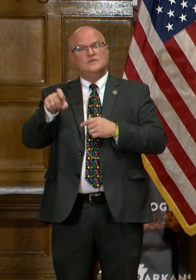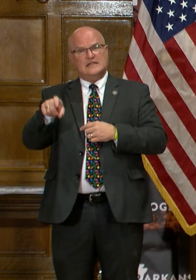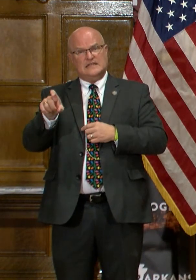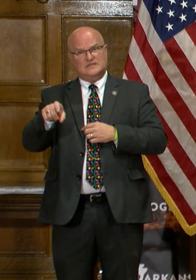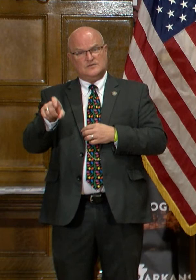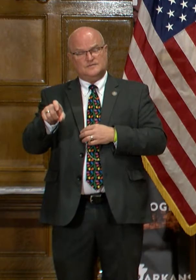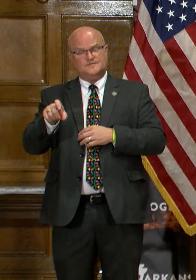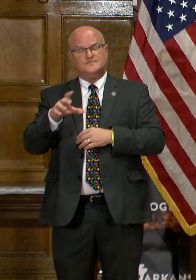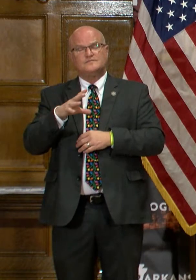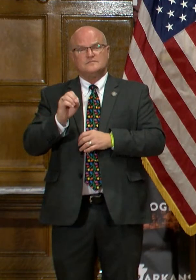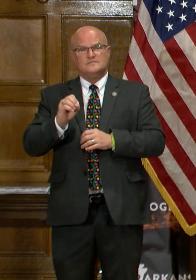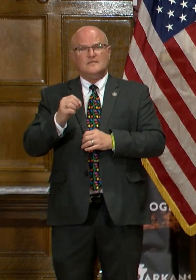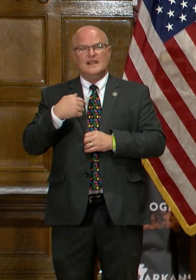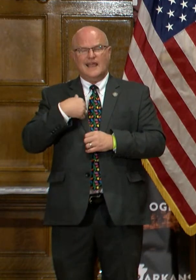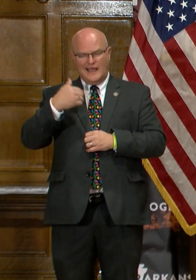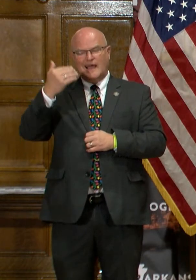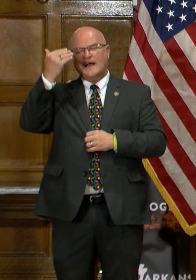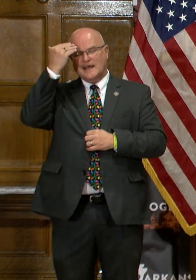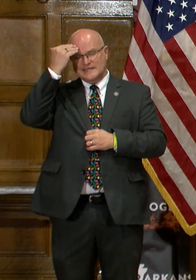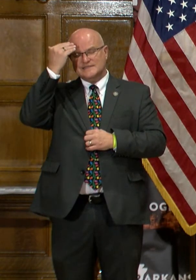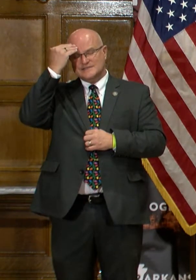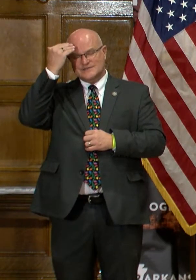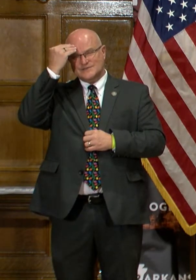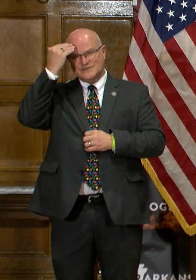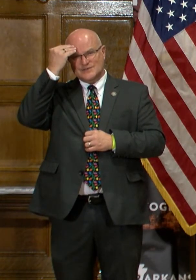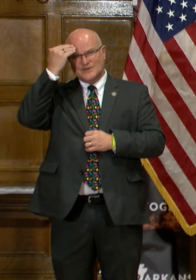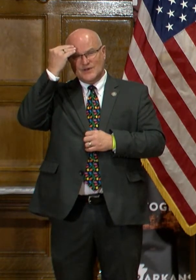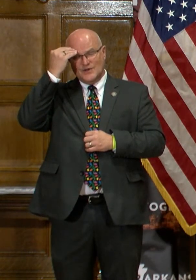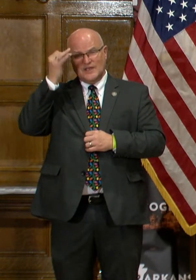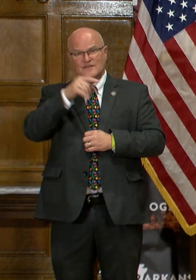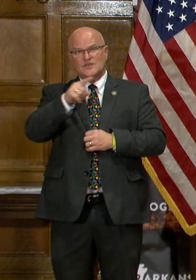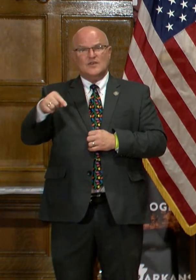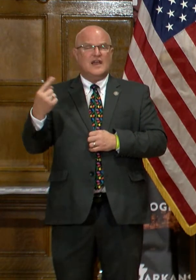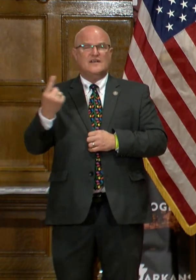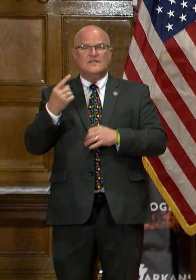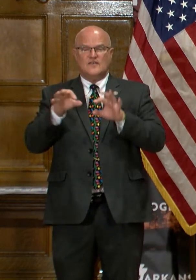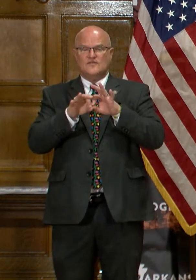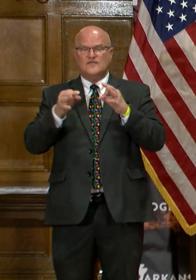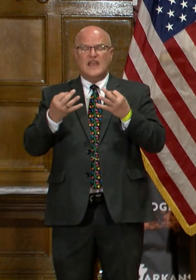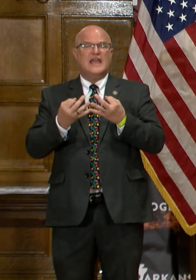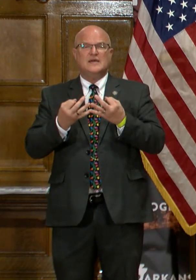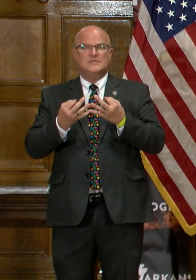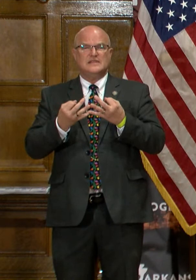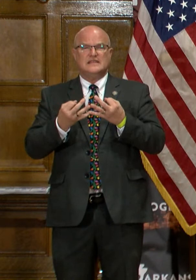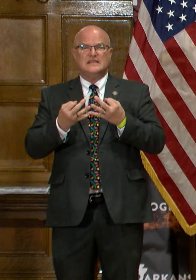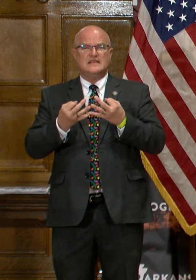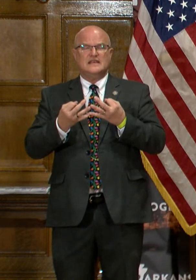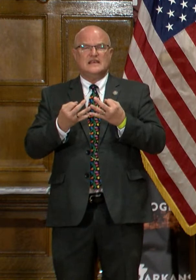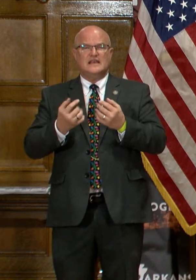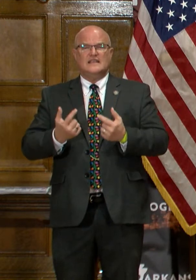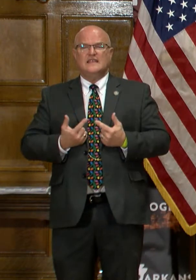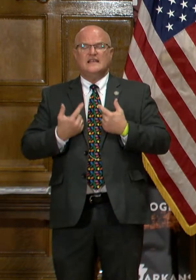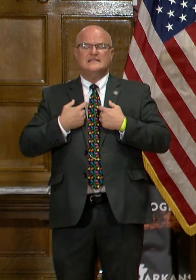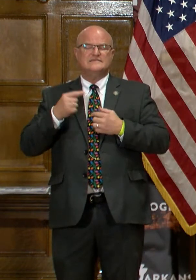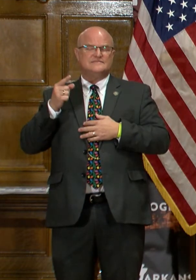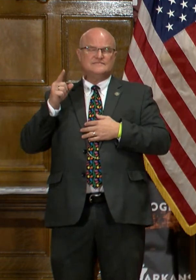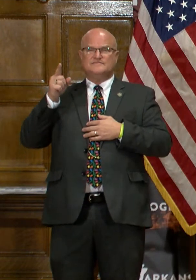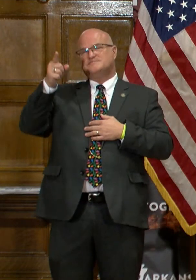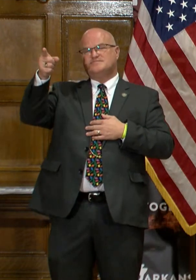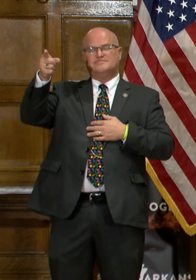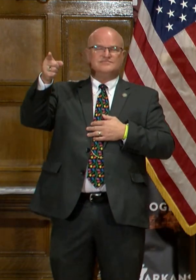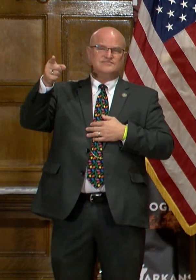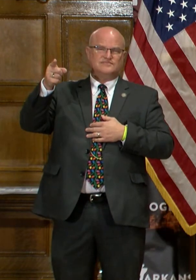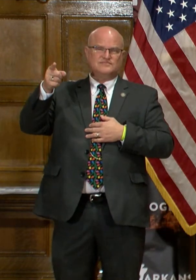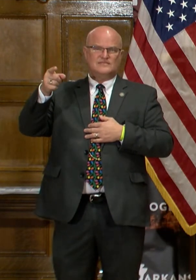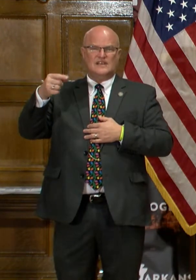that. And, you know, I know that, you know, if you've got someone across the globe that are, you